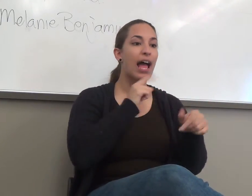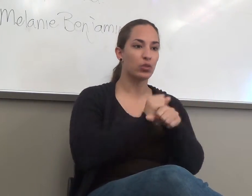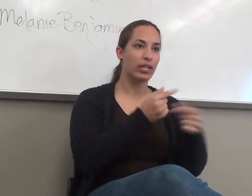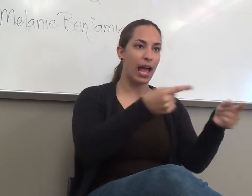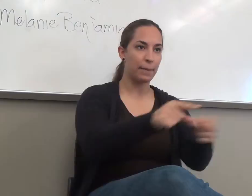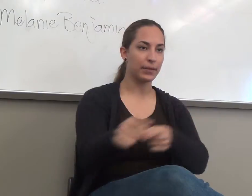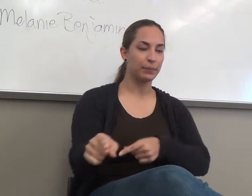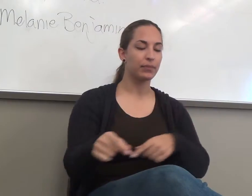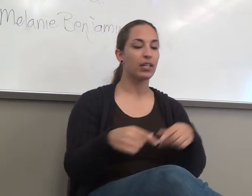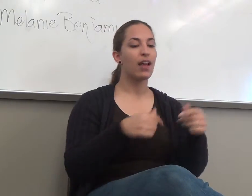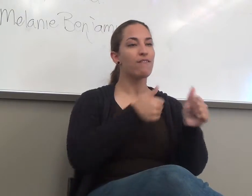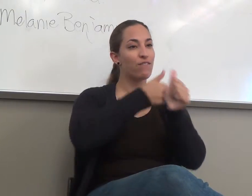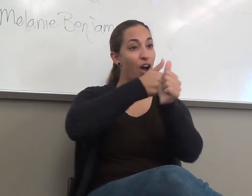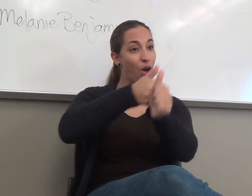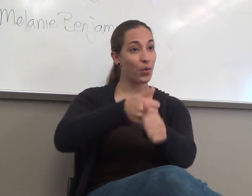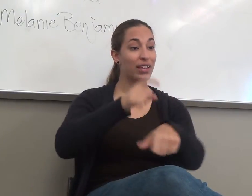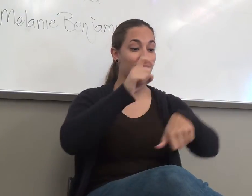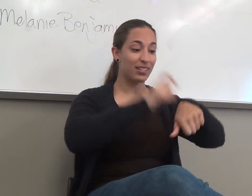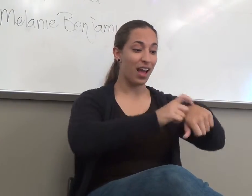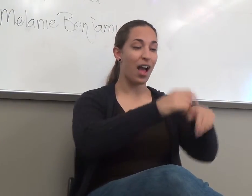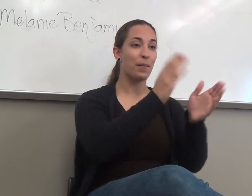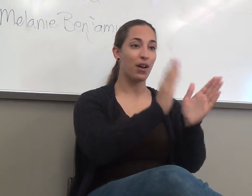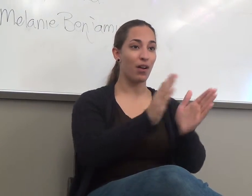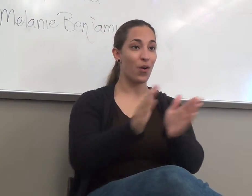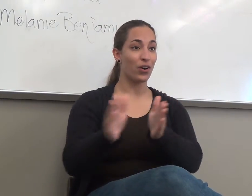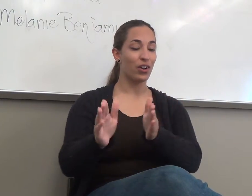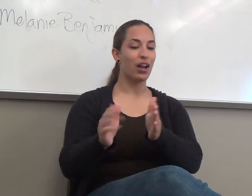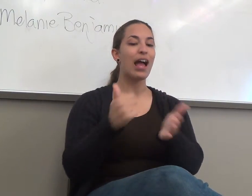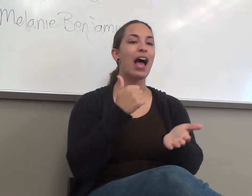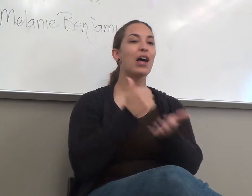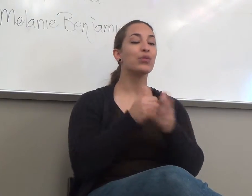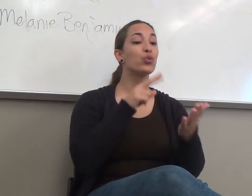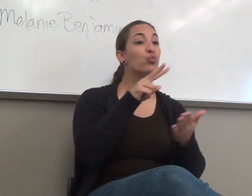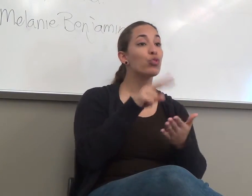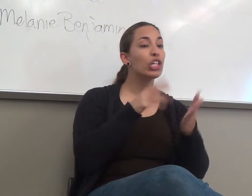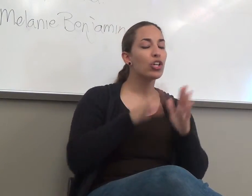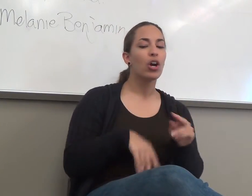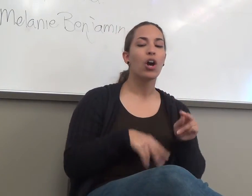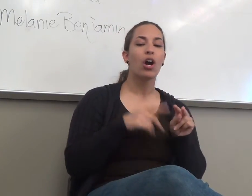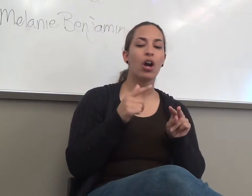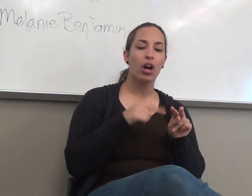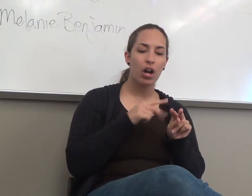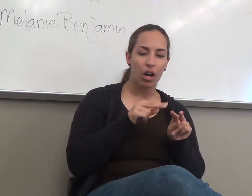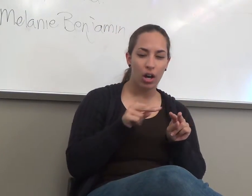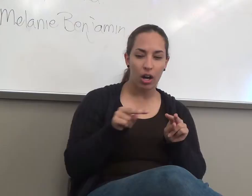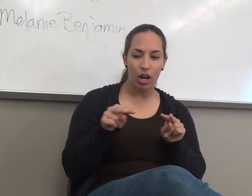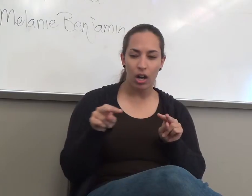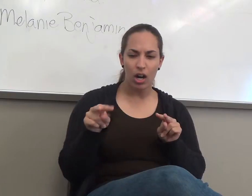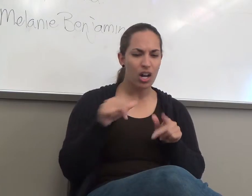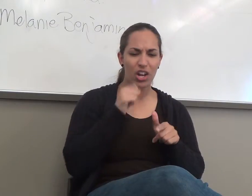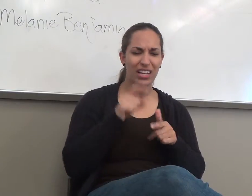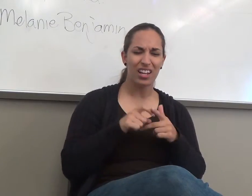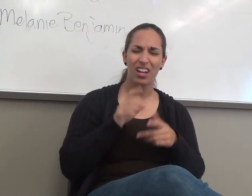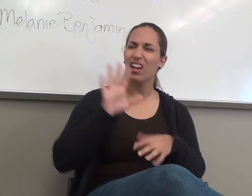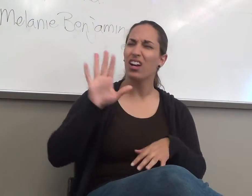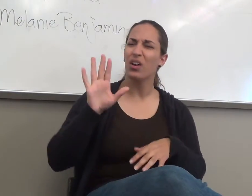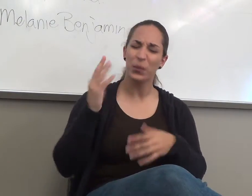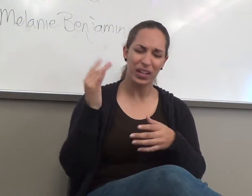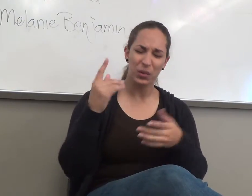order, the writer helps the reader follow the story without having to interrupt. Okay, so think in